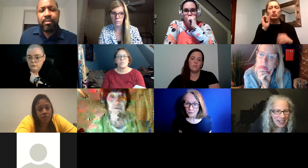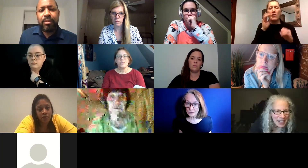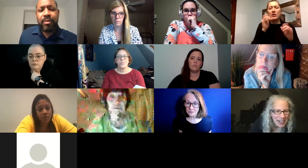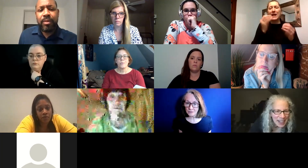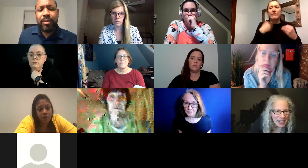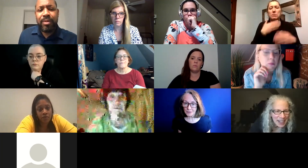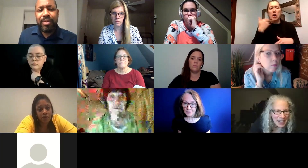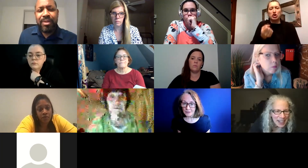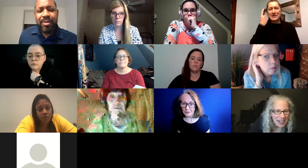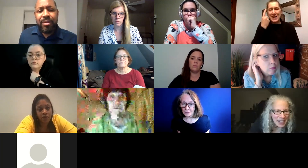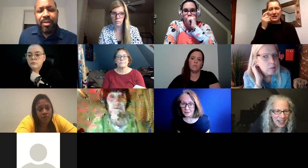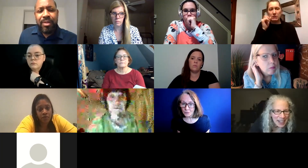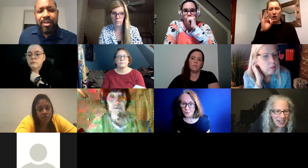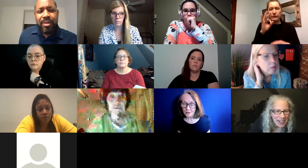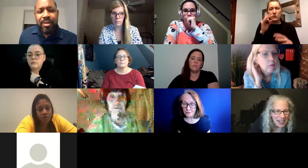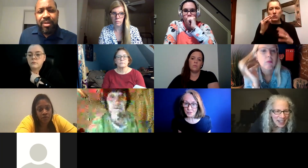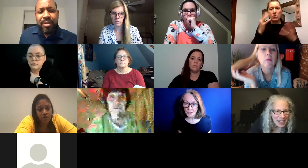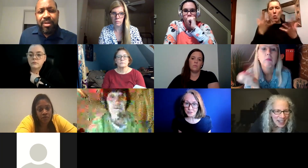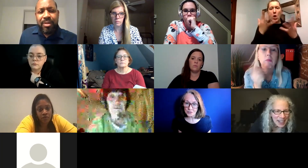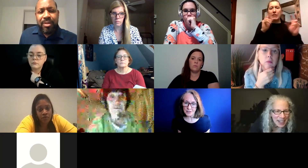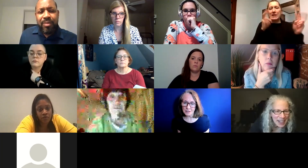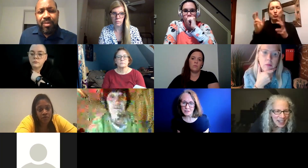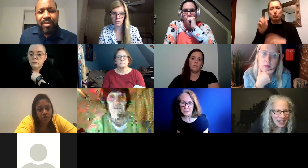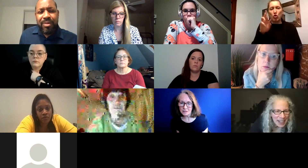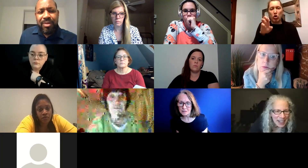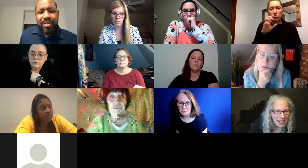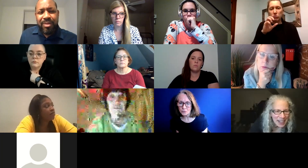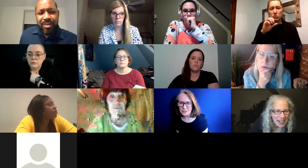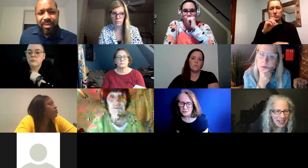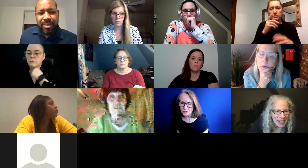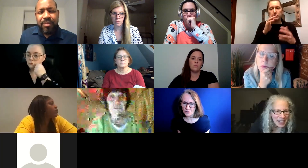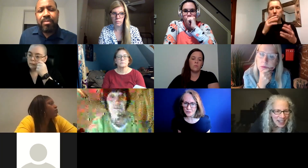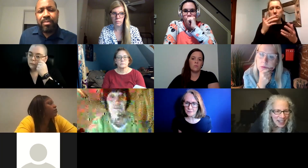works. We want to have a better understanding of what the issues are.